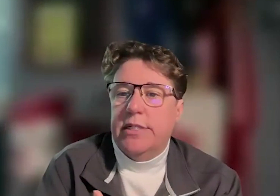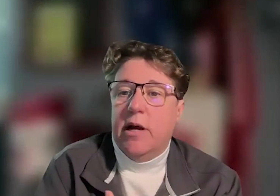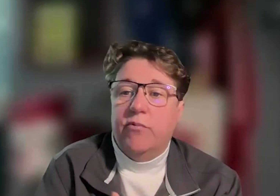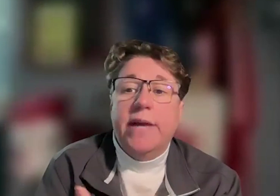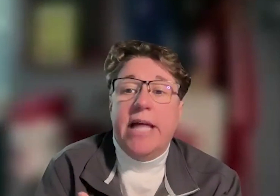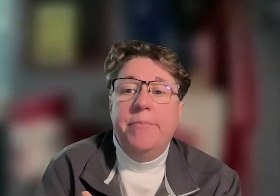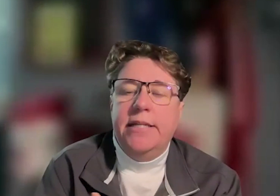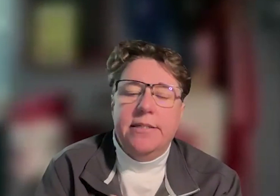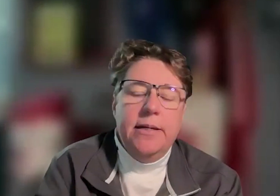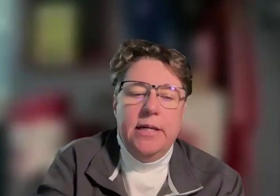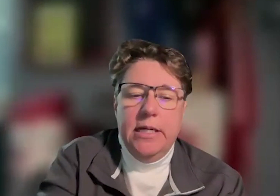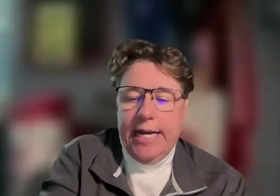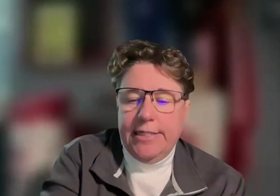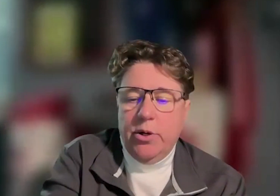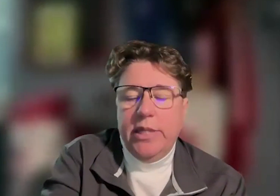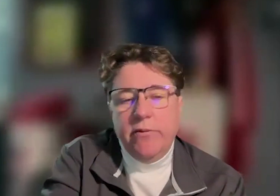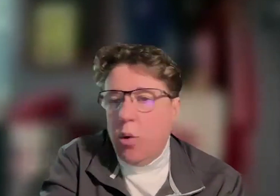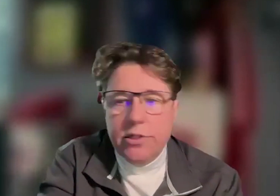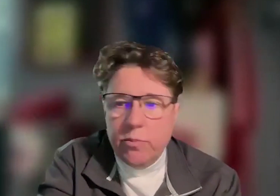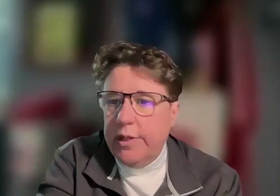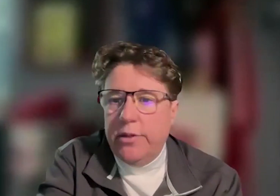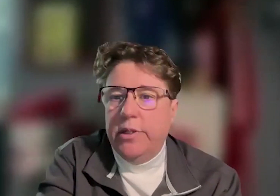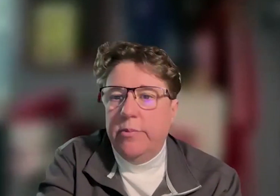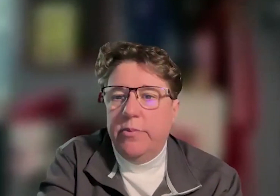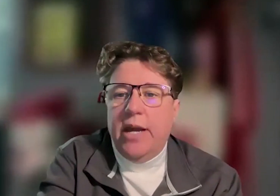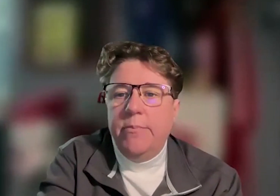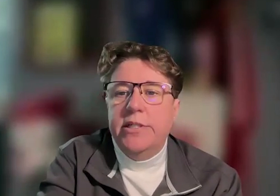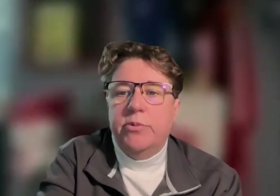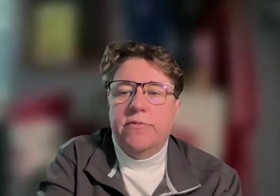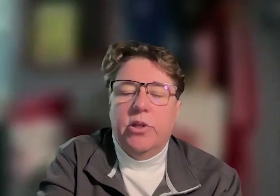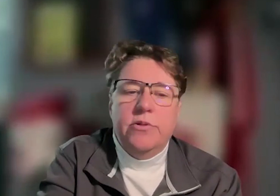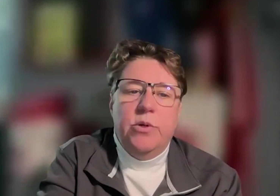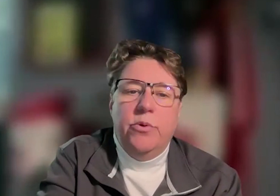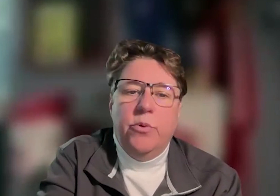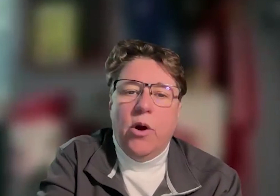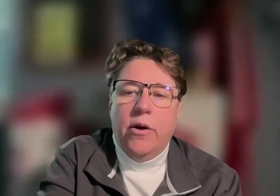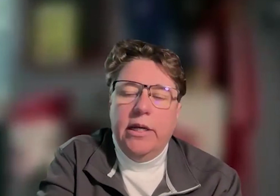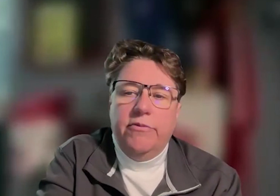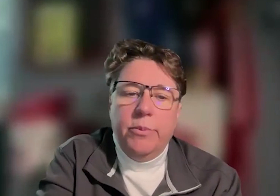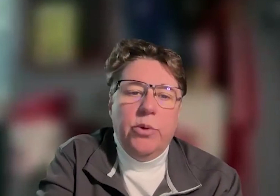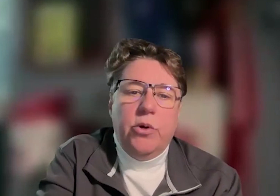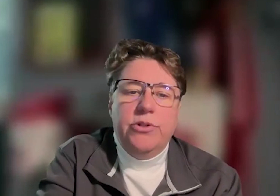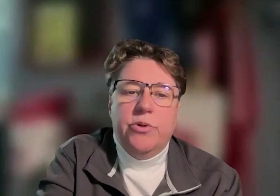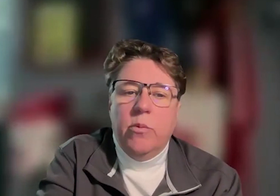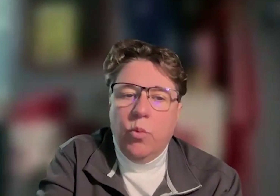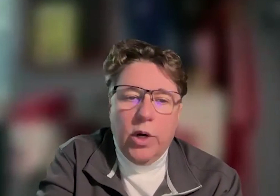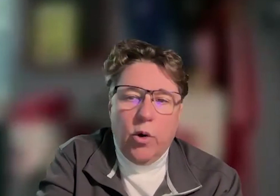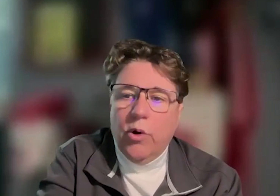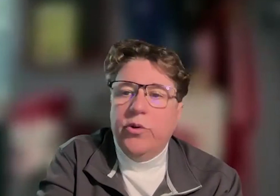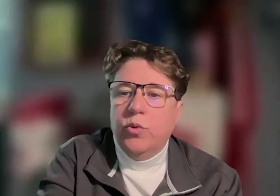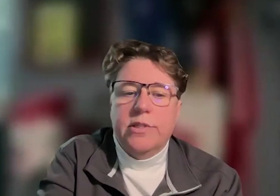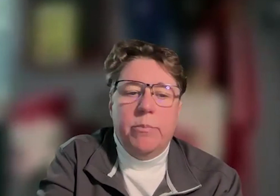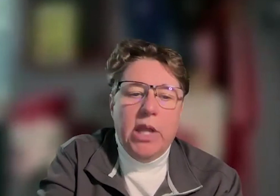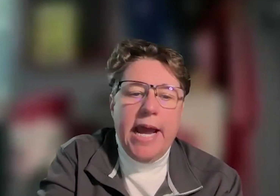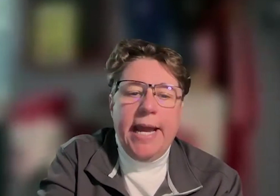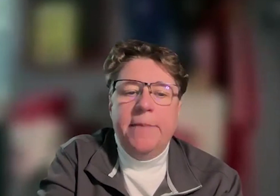the resource itself, whatever that means. And so then, of course, we do the design principles for those of you who are familiar with Ostrom. What